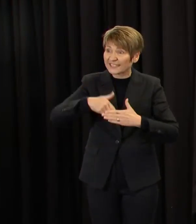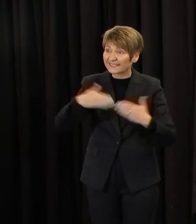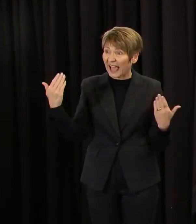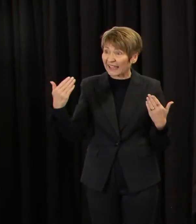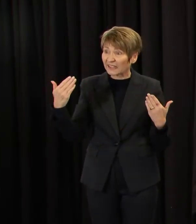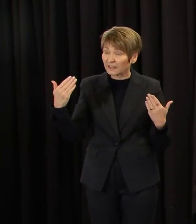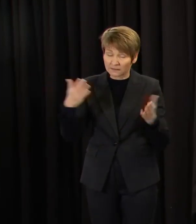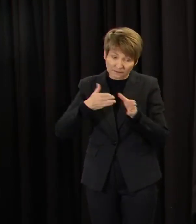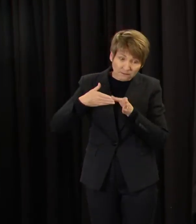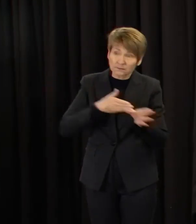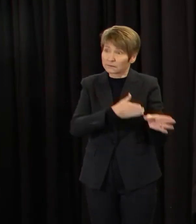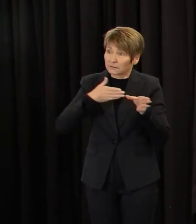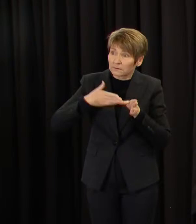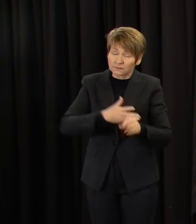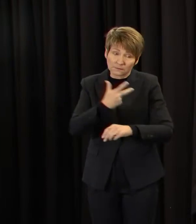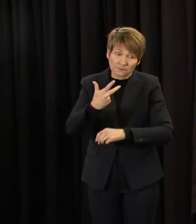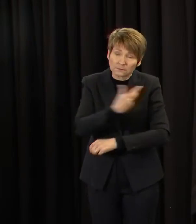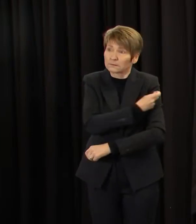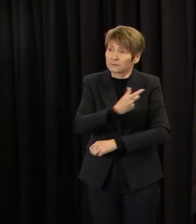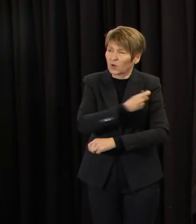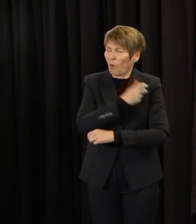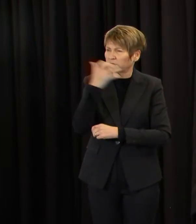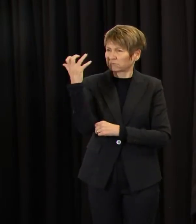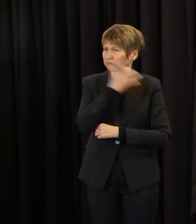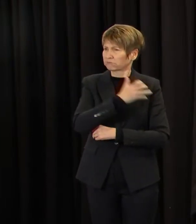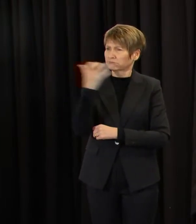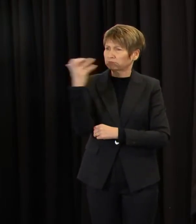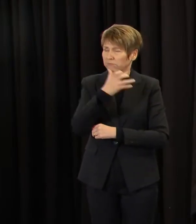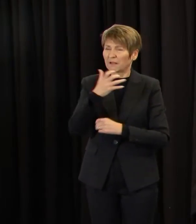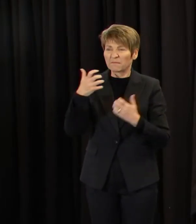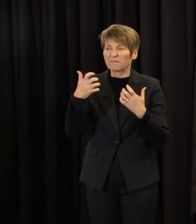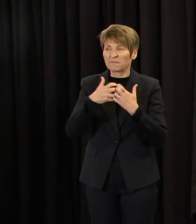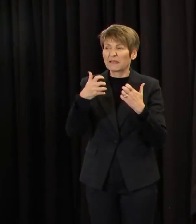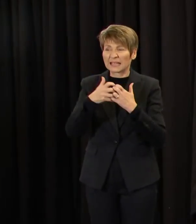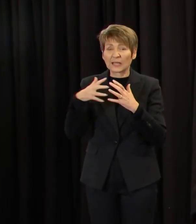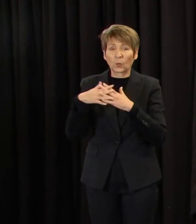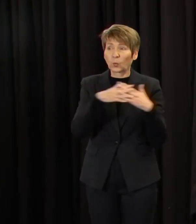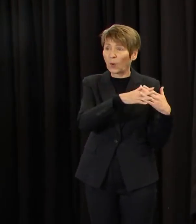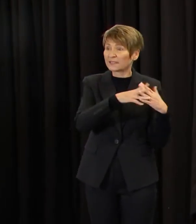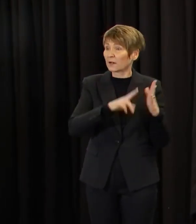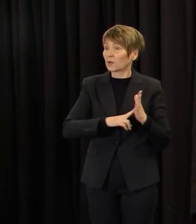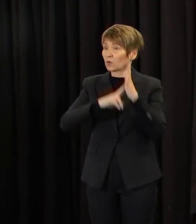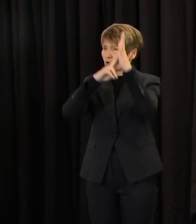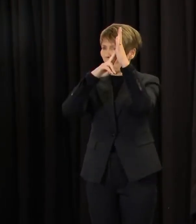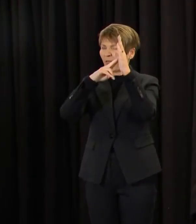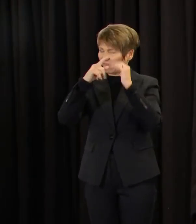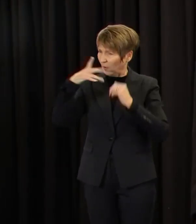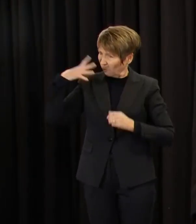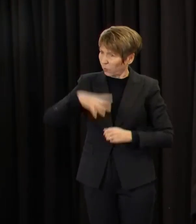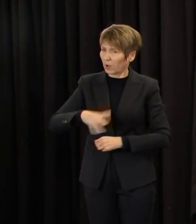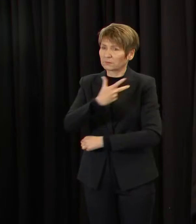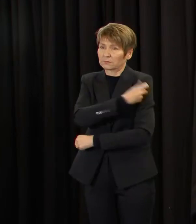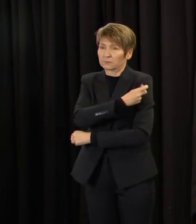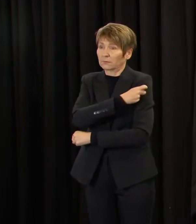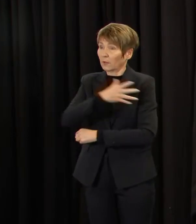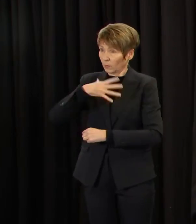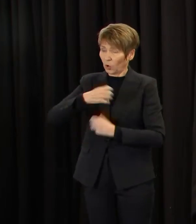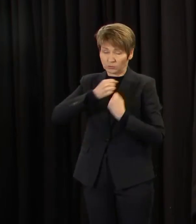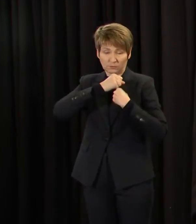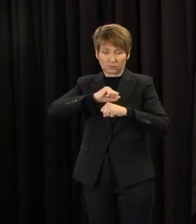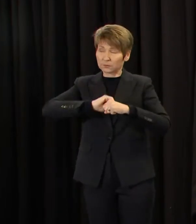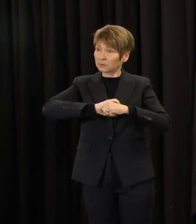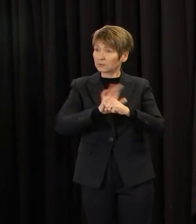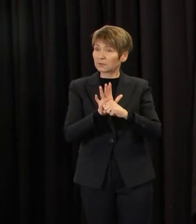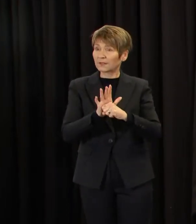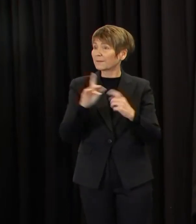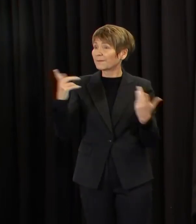centres. So we're seeing a big and enthusiastic uptake in the West and in the North for vaccination. The challenge for us right now is we've